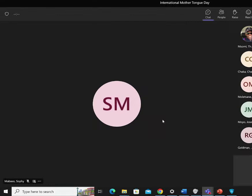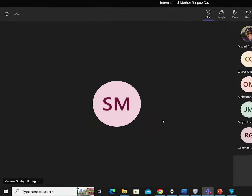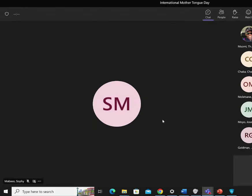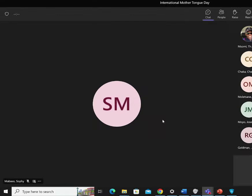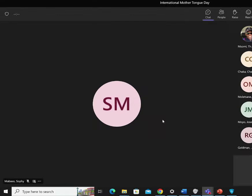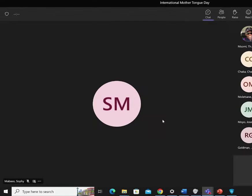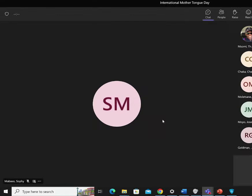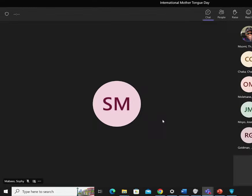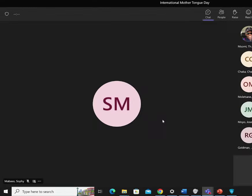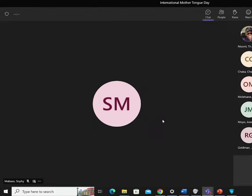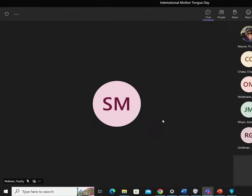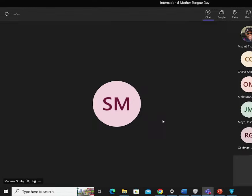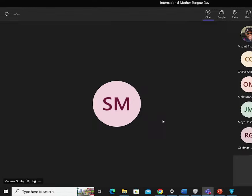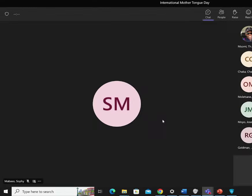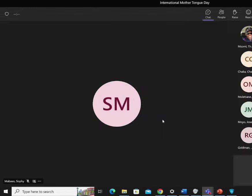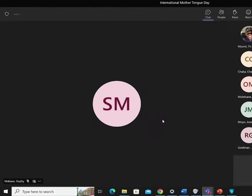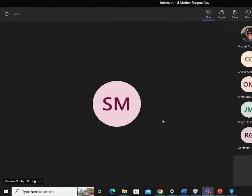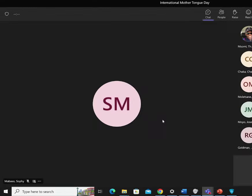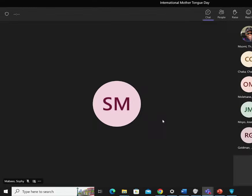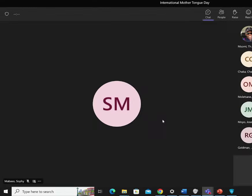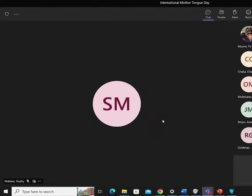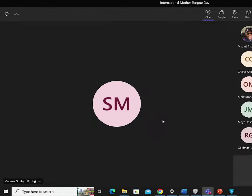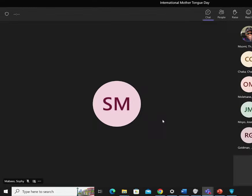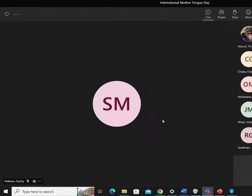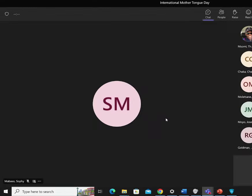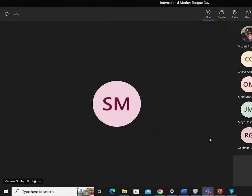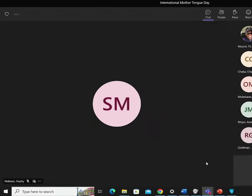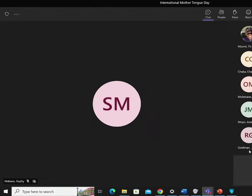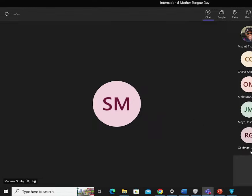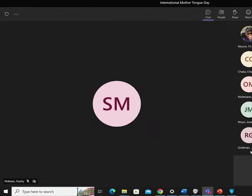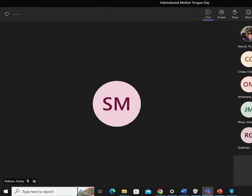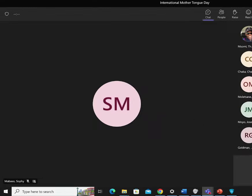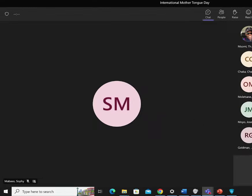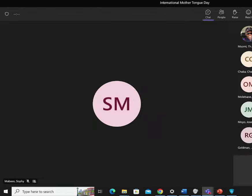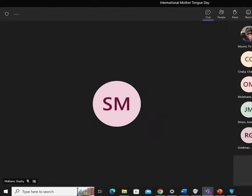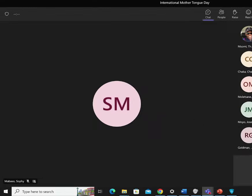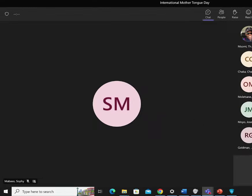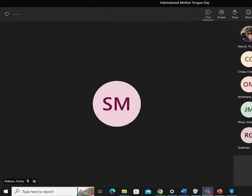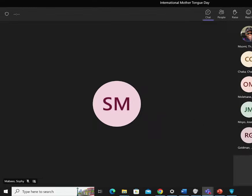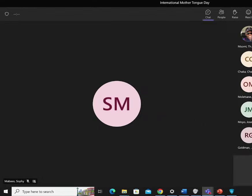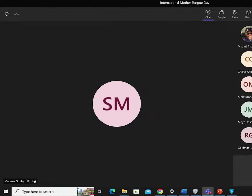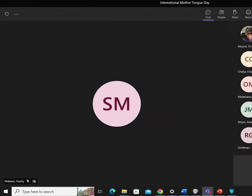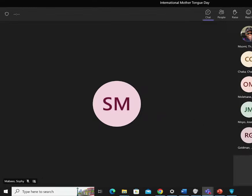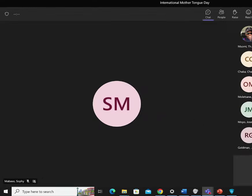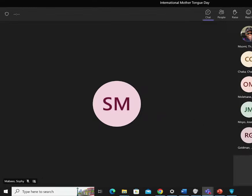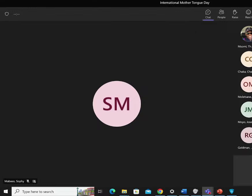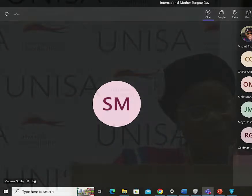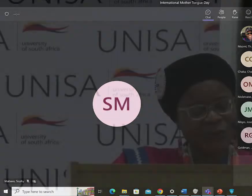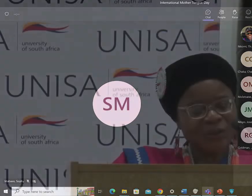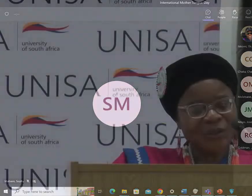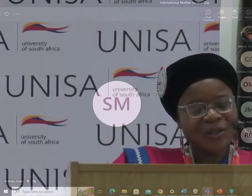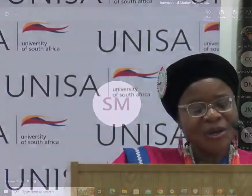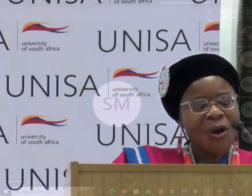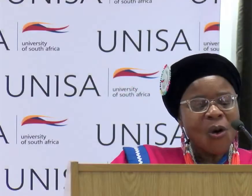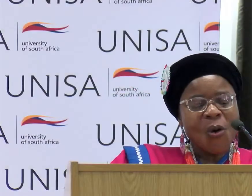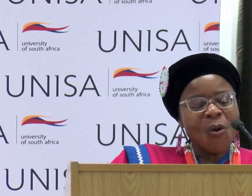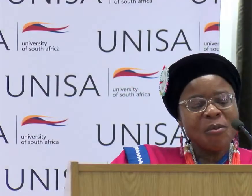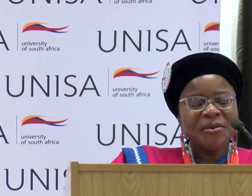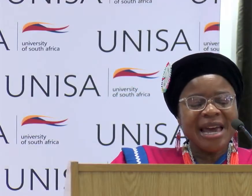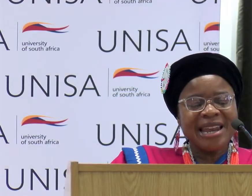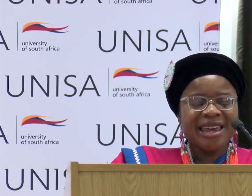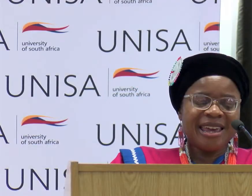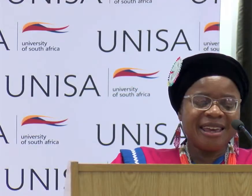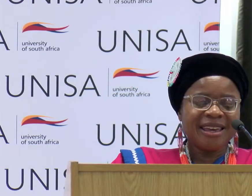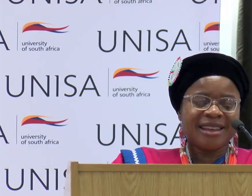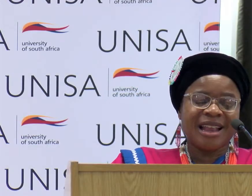khukhu. Gomme wena o opeletše nna, Ma a hweletša Koko.